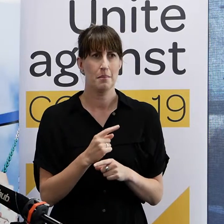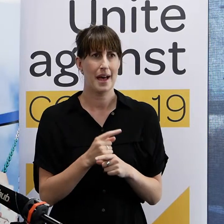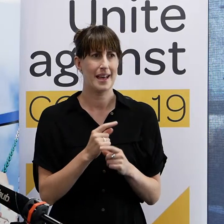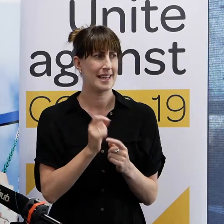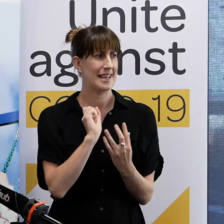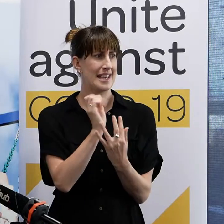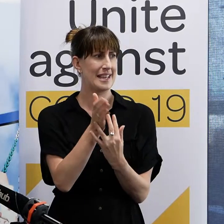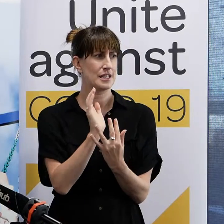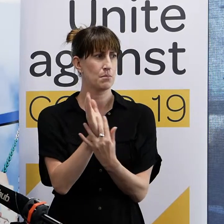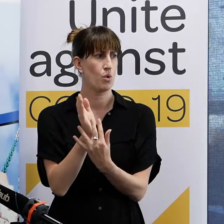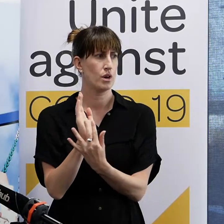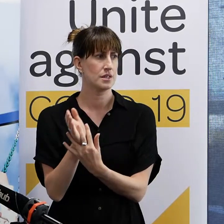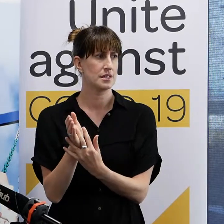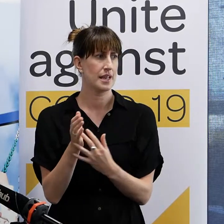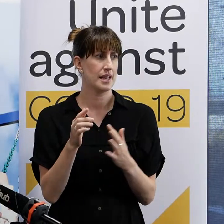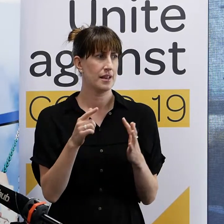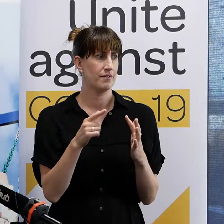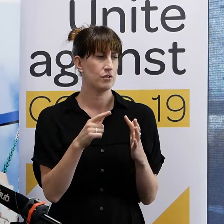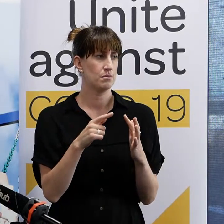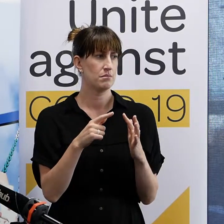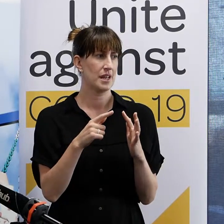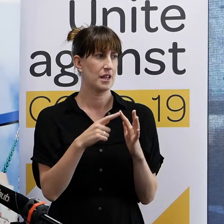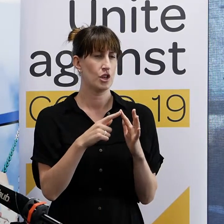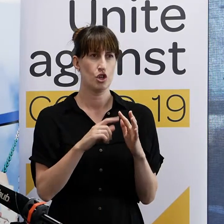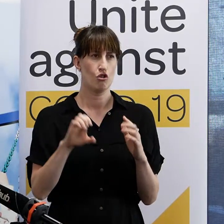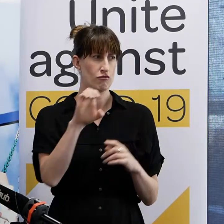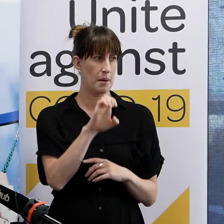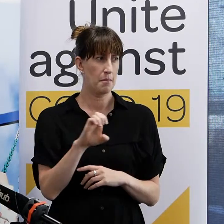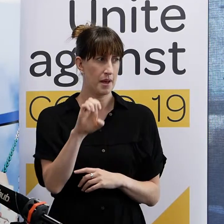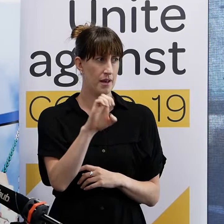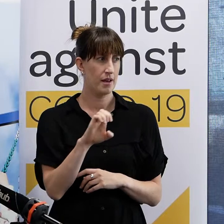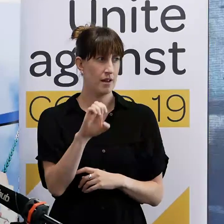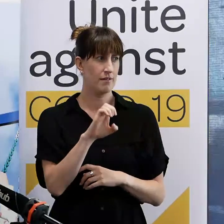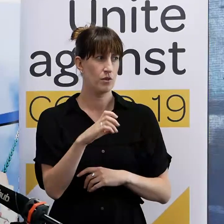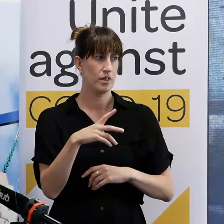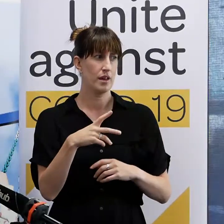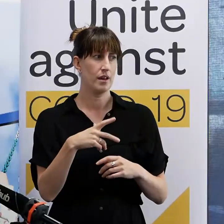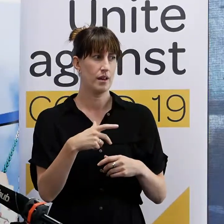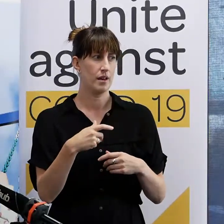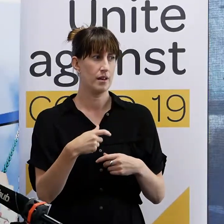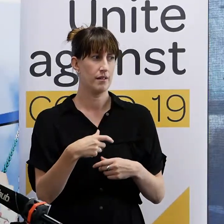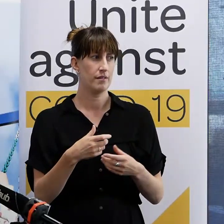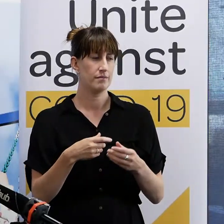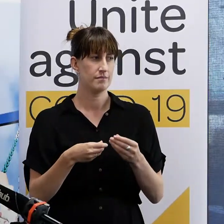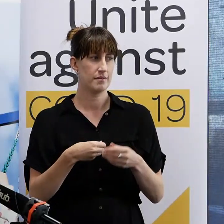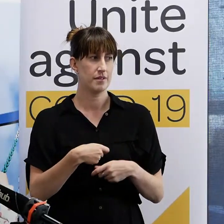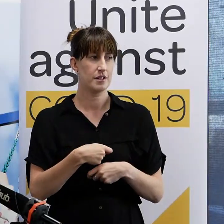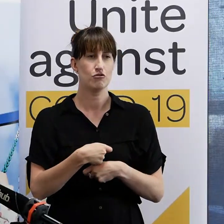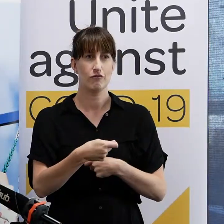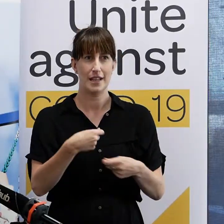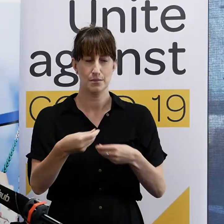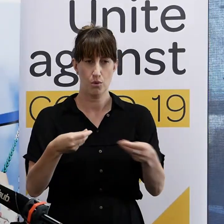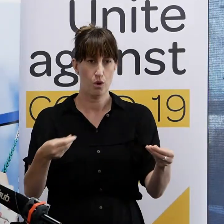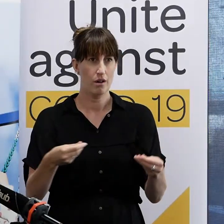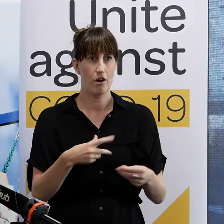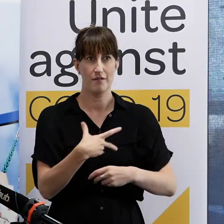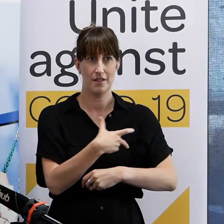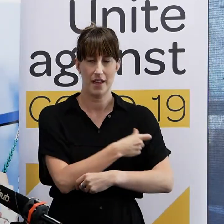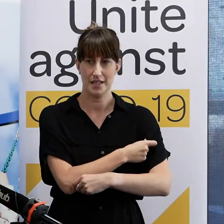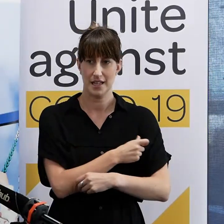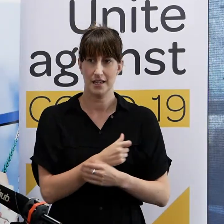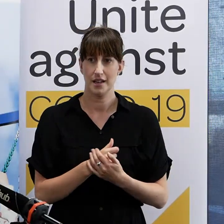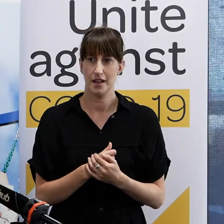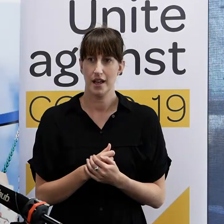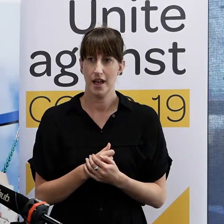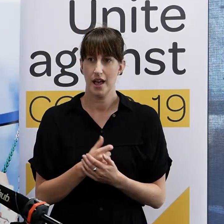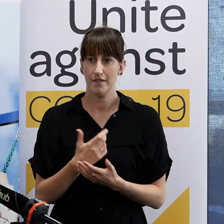epidemiological situation is less serious than in Europe, which New Zealand seems to fit pretty easily. Have you received any advice, or do you have any concerns about